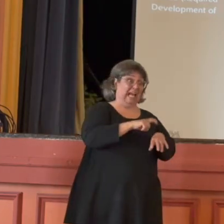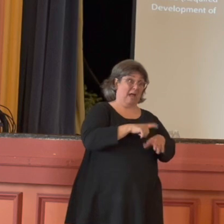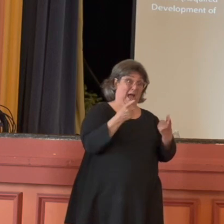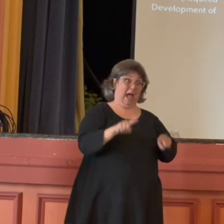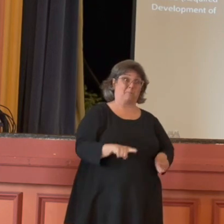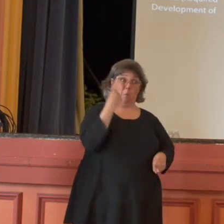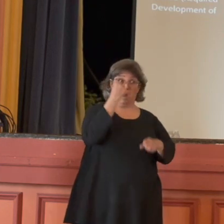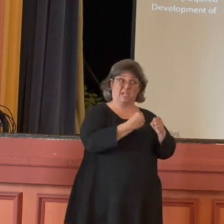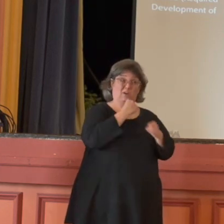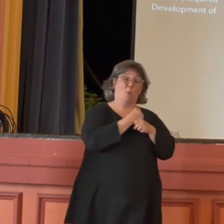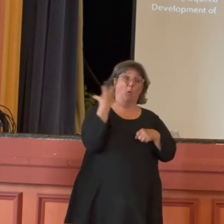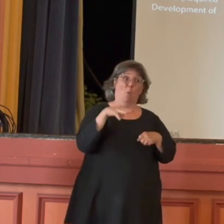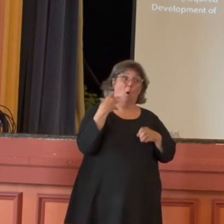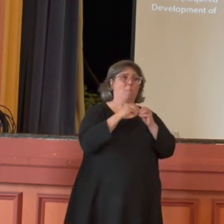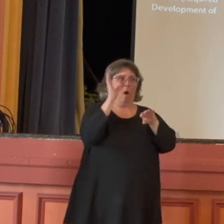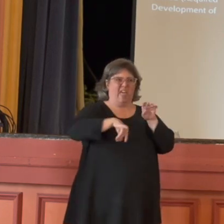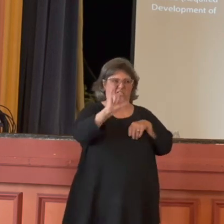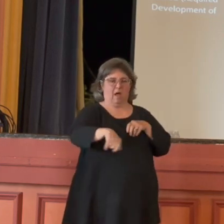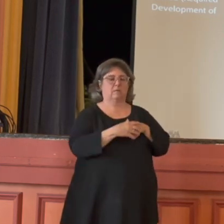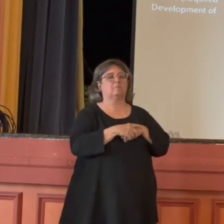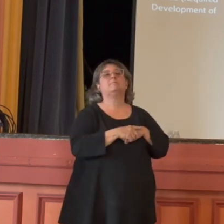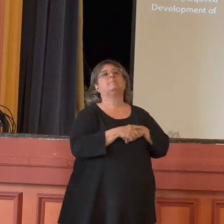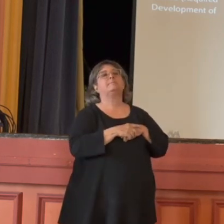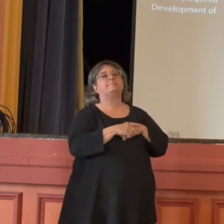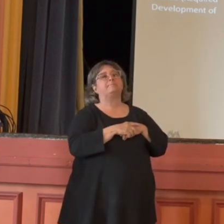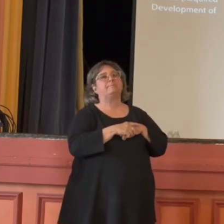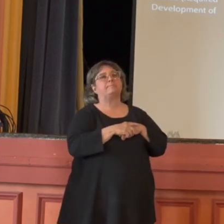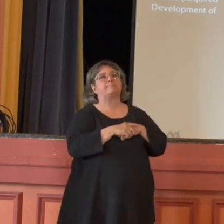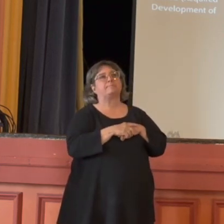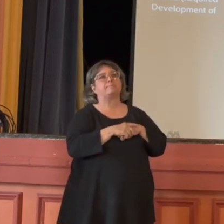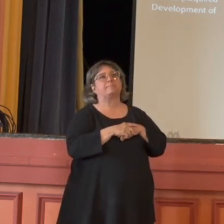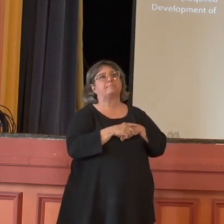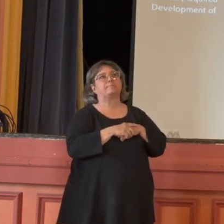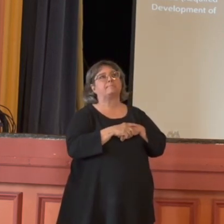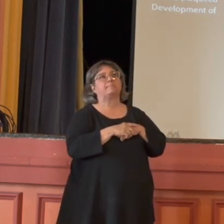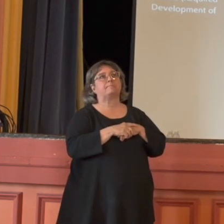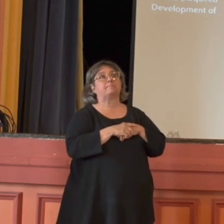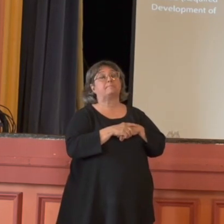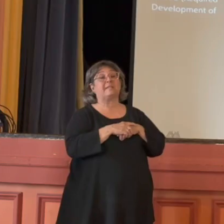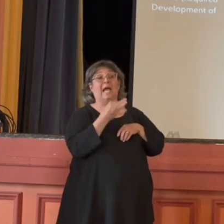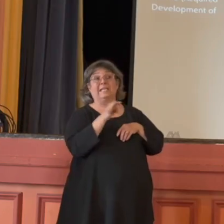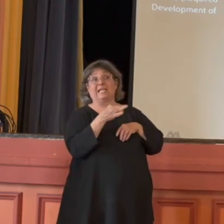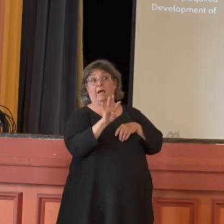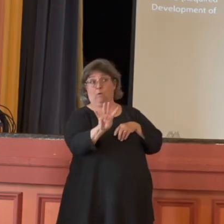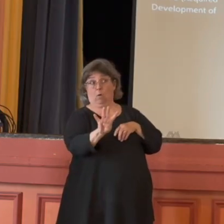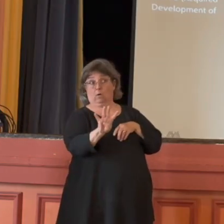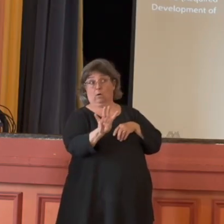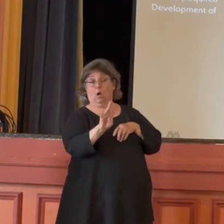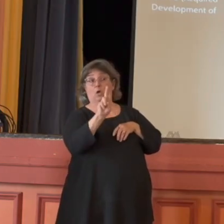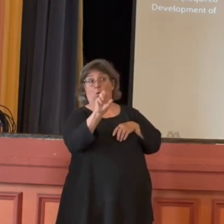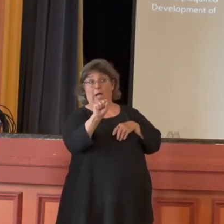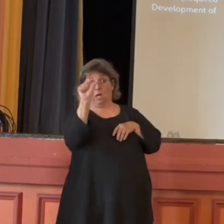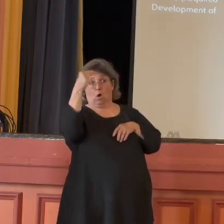year, sometimes more than that. And so in 1994, the United